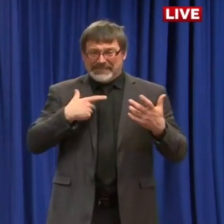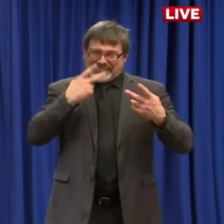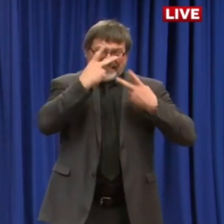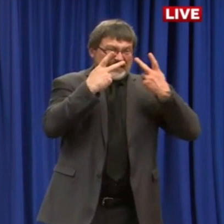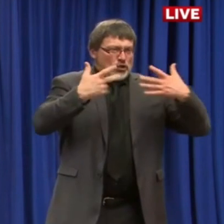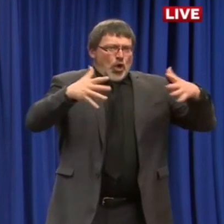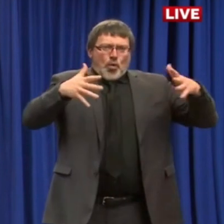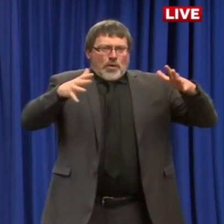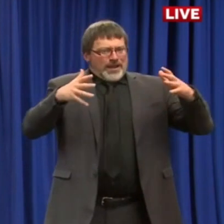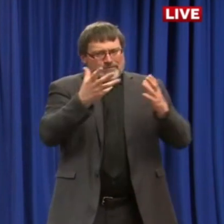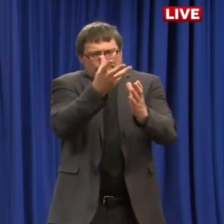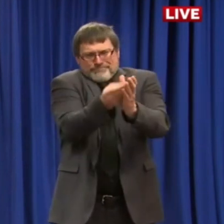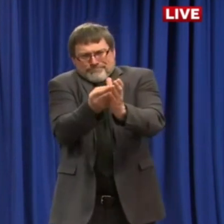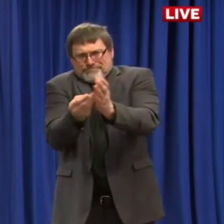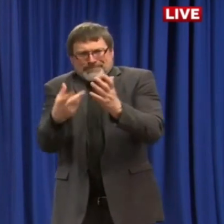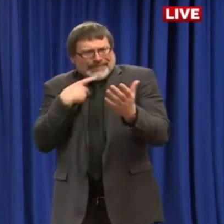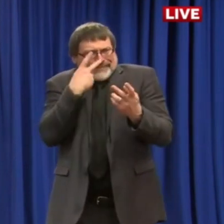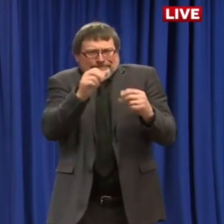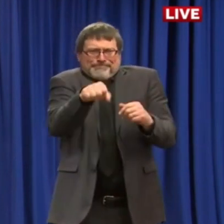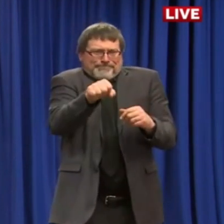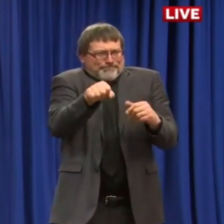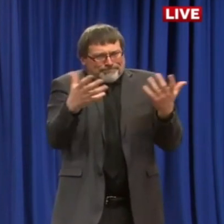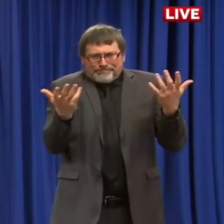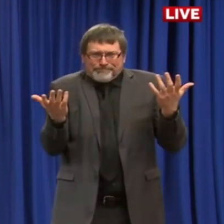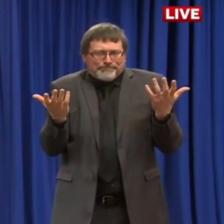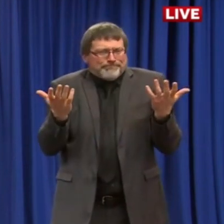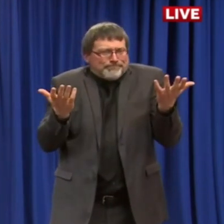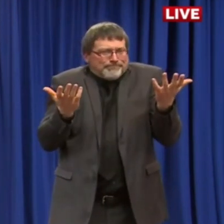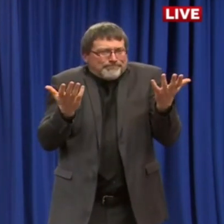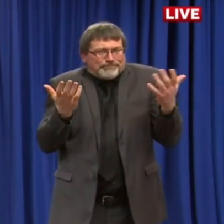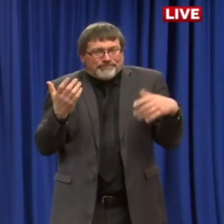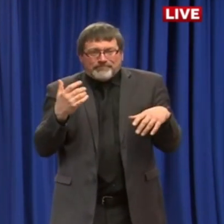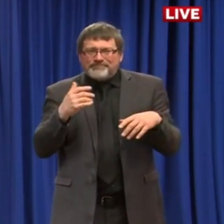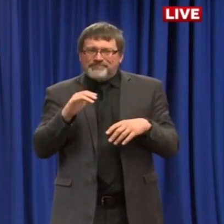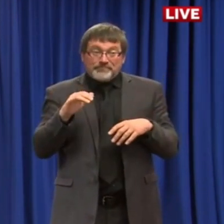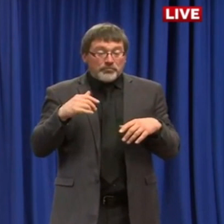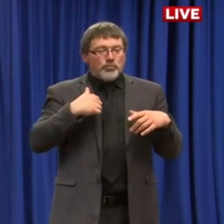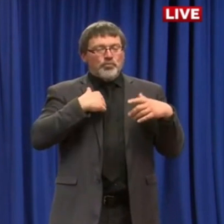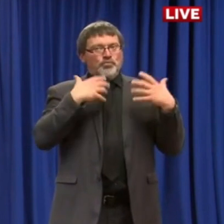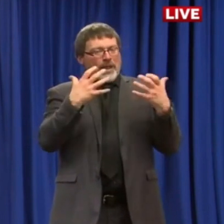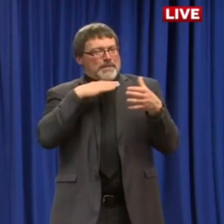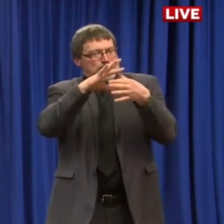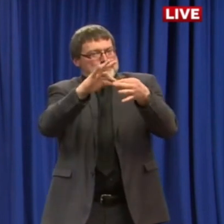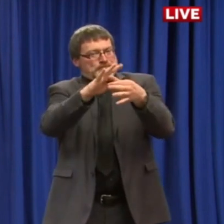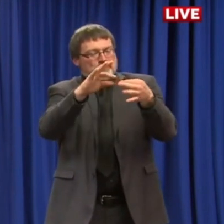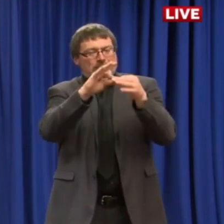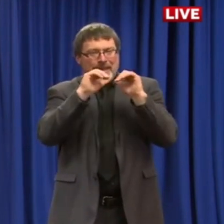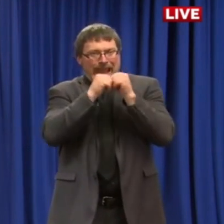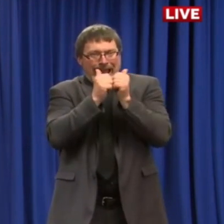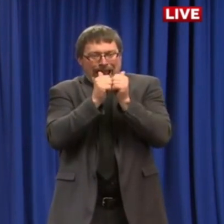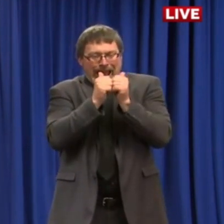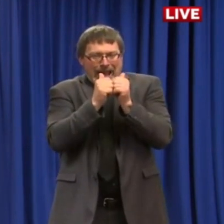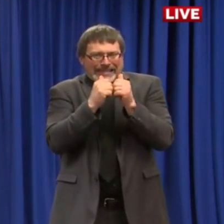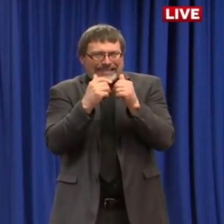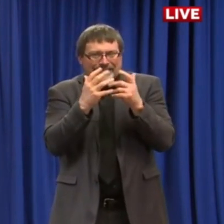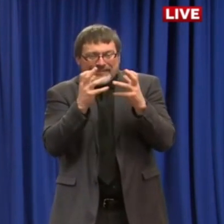that's why I talk about the sacred cows. If we have to make tight budget cuts or certain constraints or delay certain funding on certain programs, I can tell you what, it